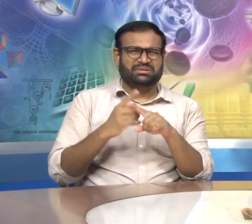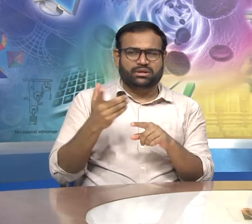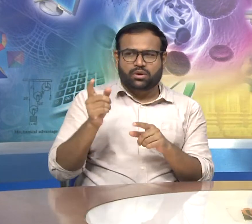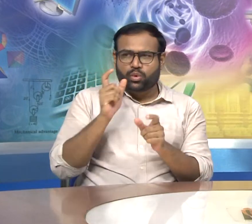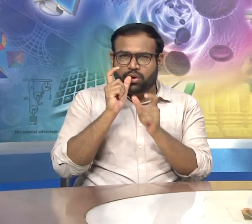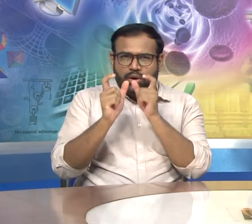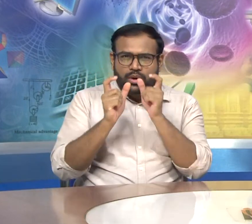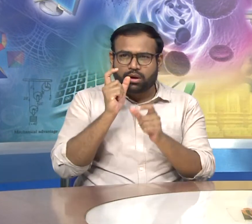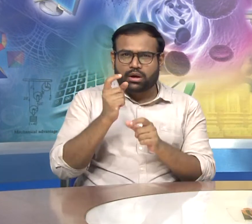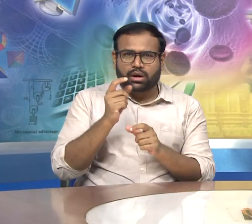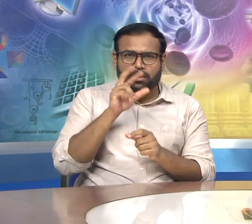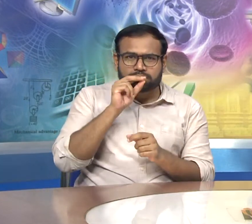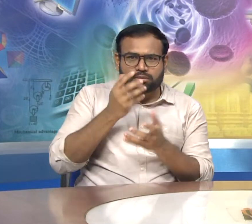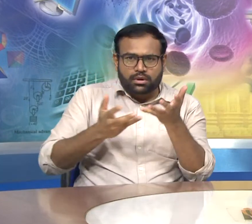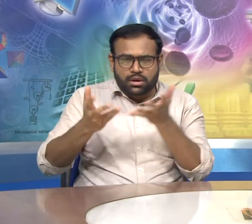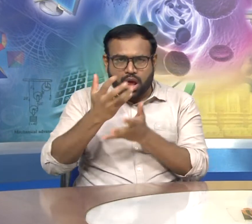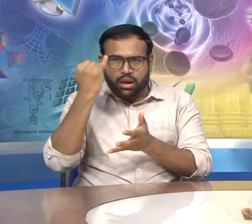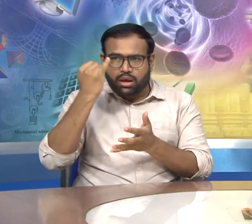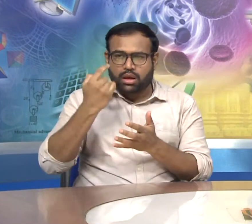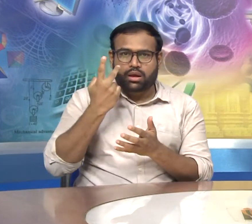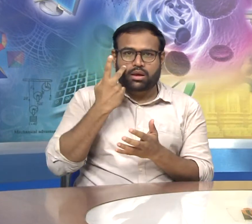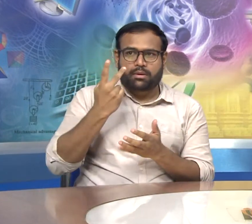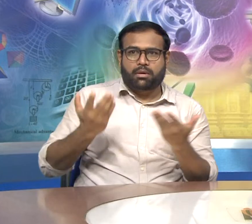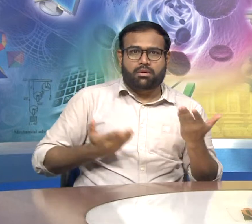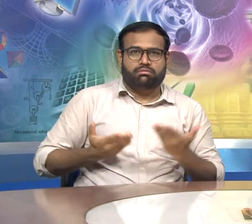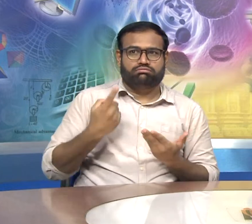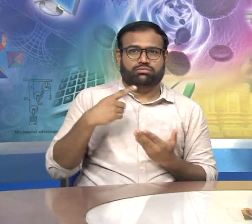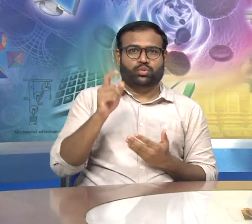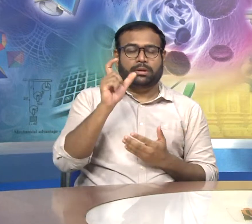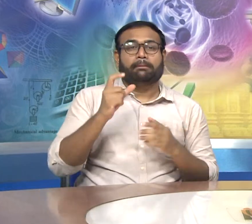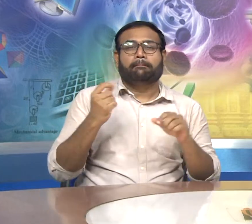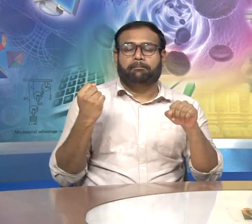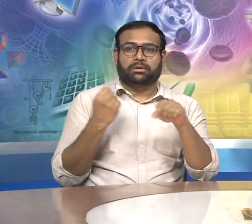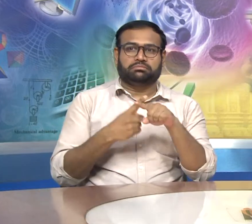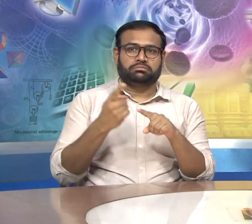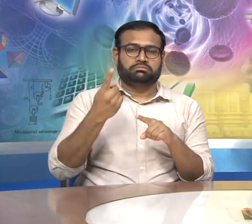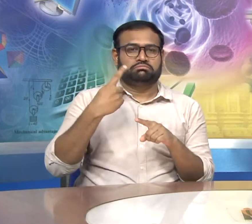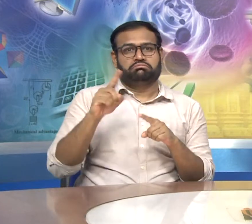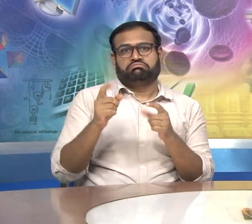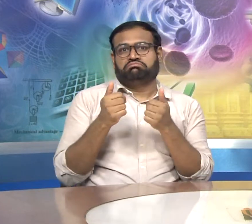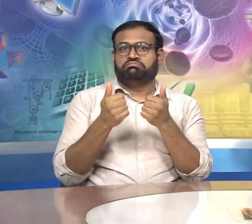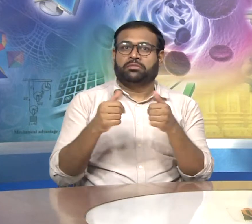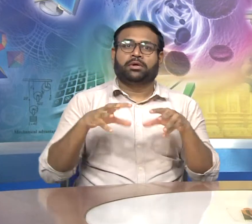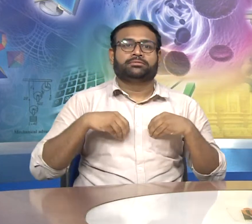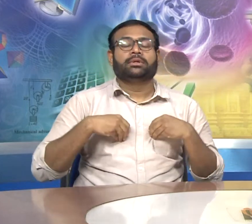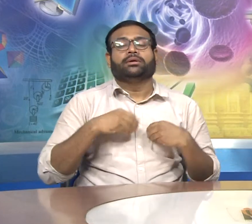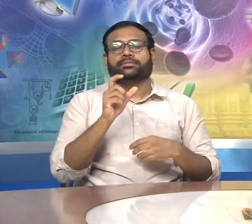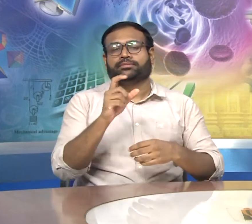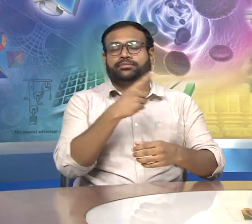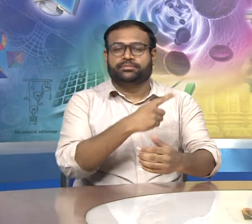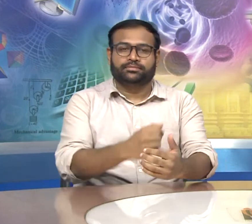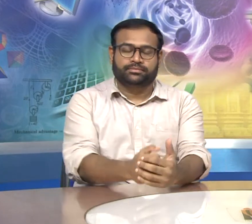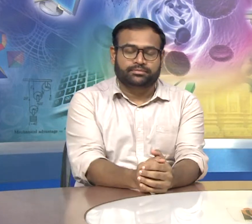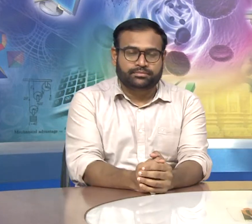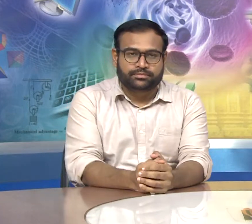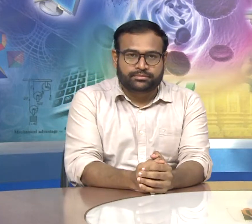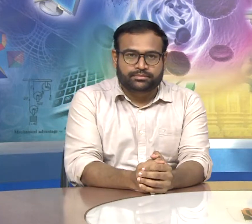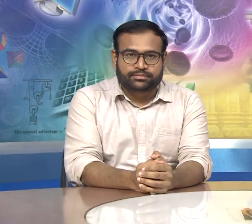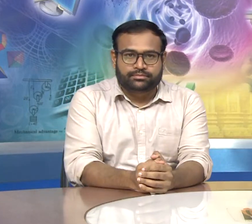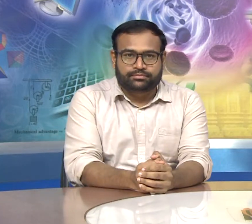way to dress for an interview. So if I wear formals, that's